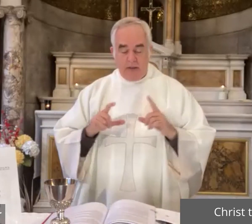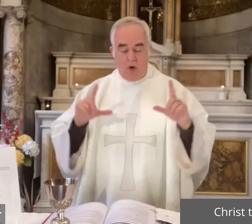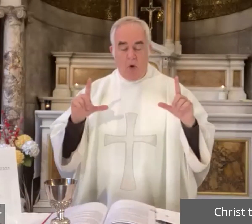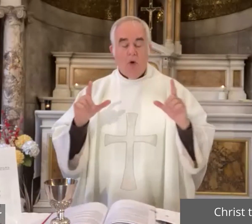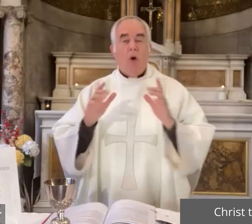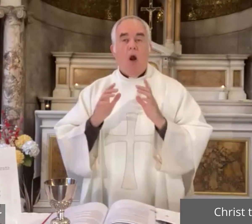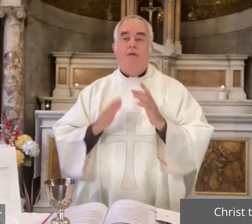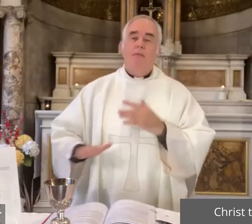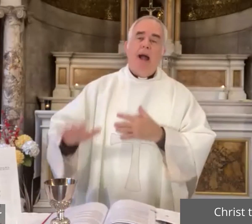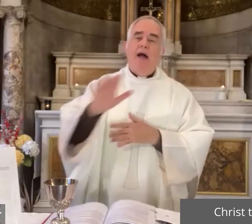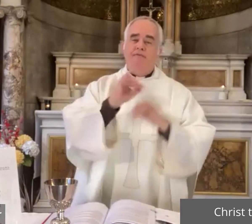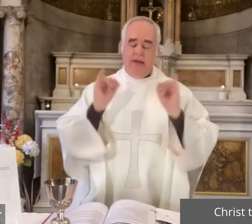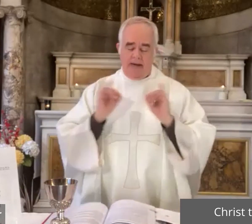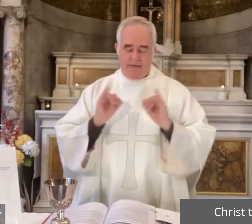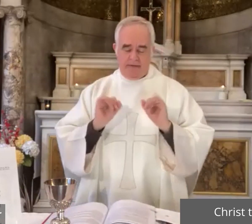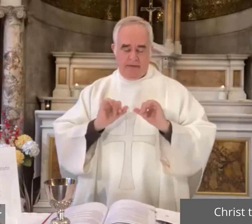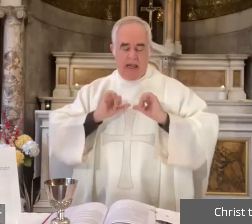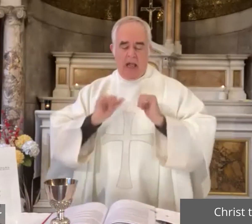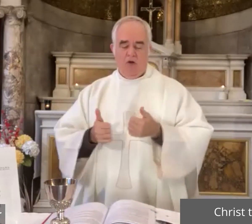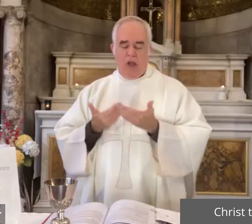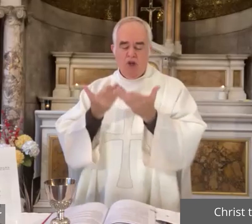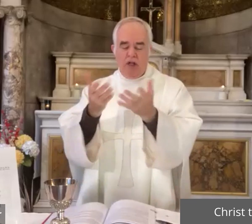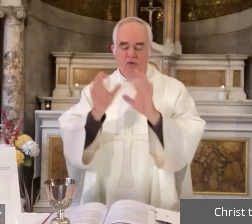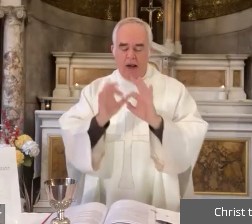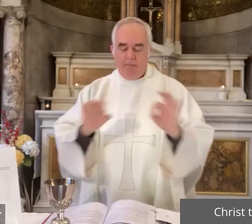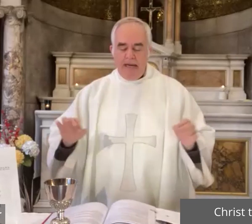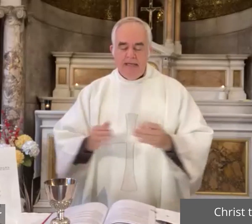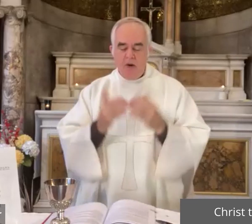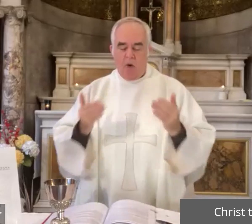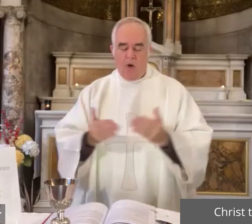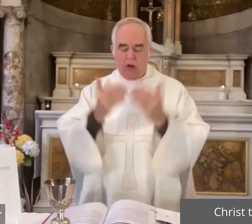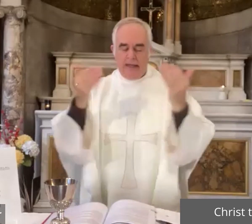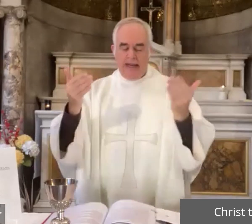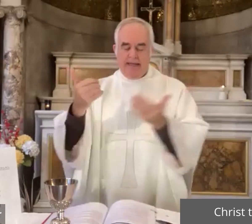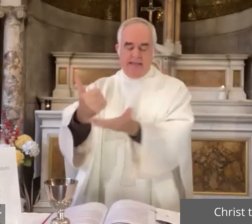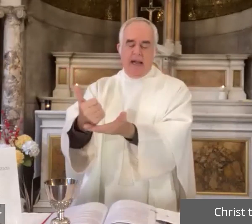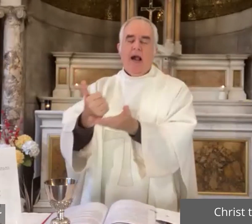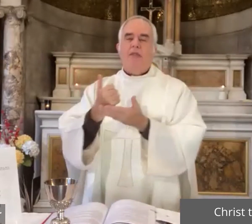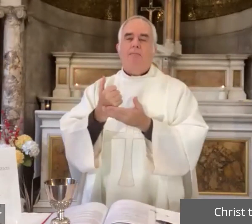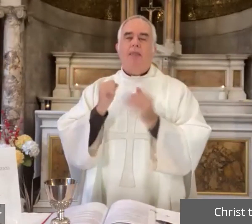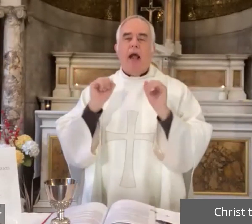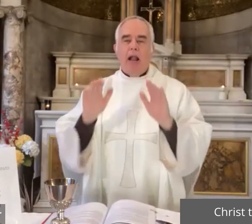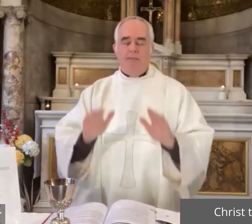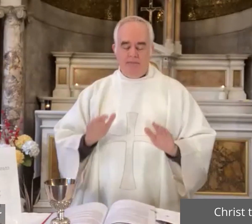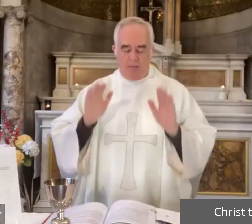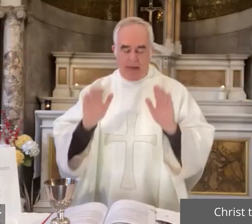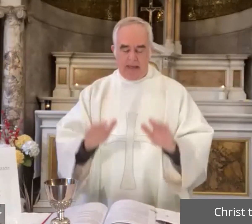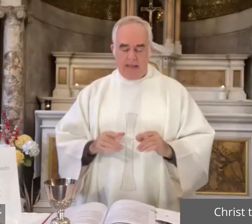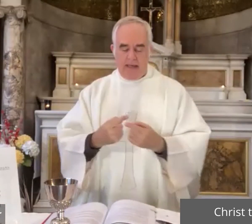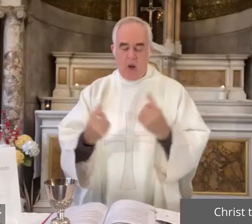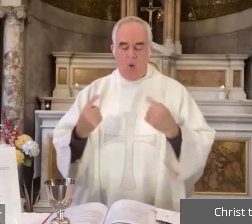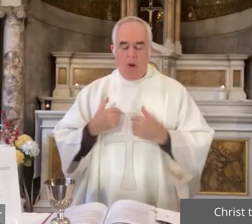Deliver us, Lord, from every evil, that we grant peace all our days, that by the help of